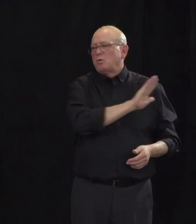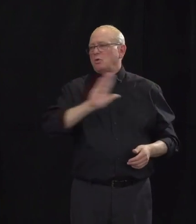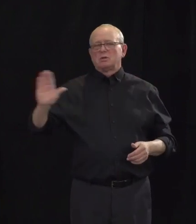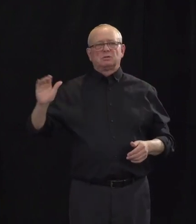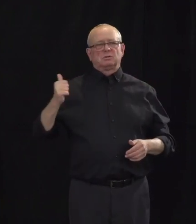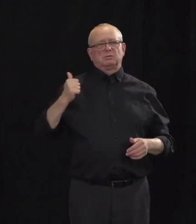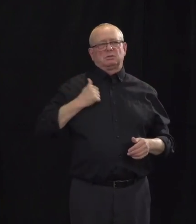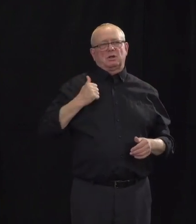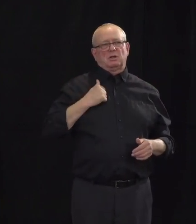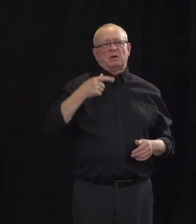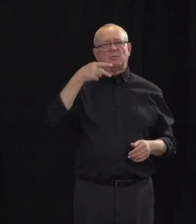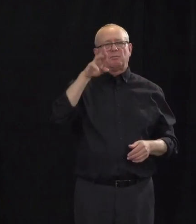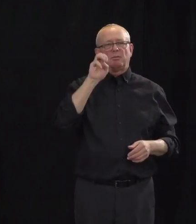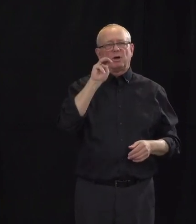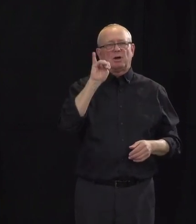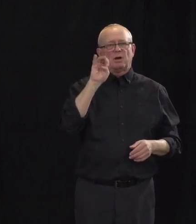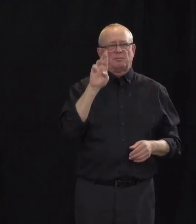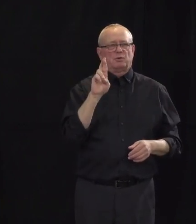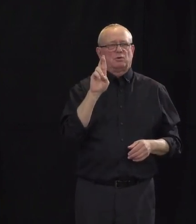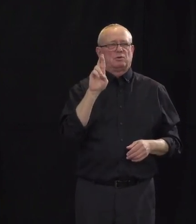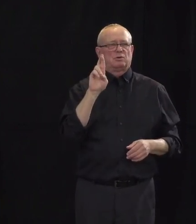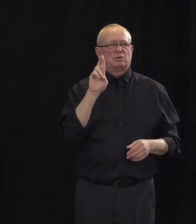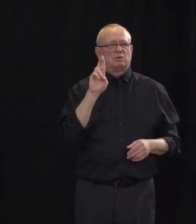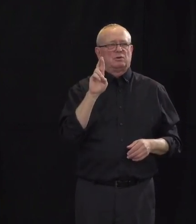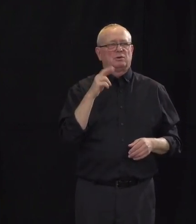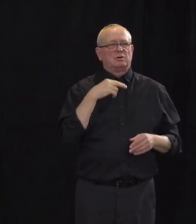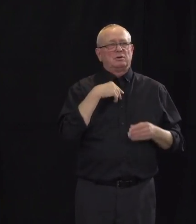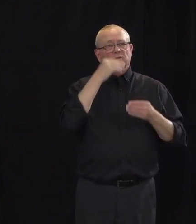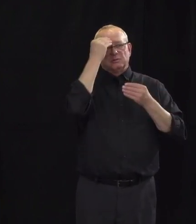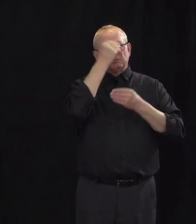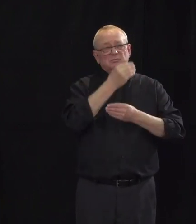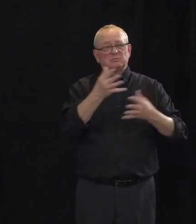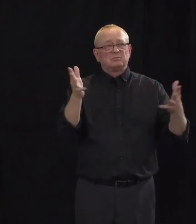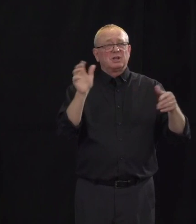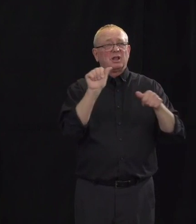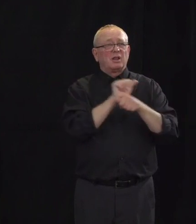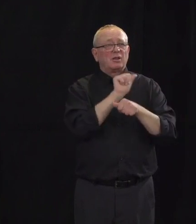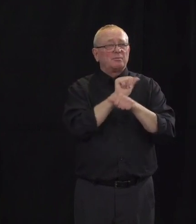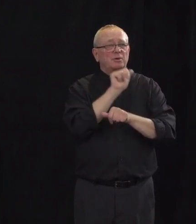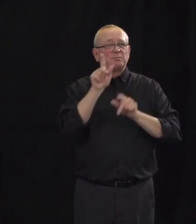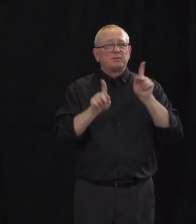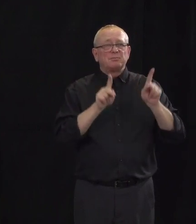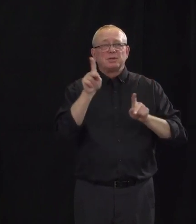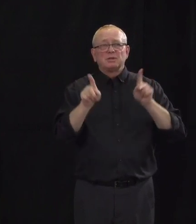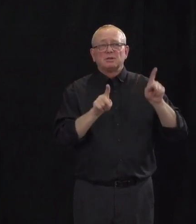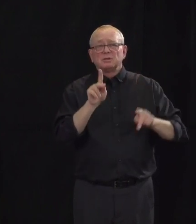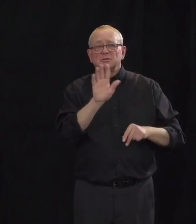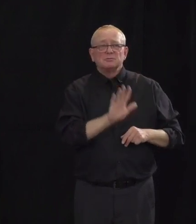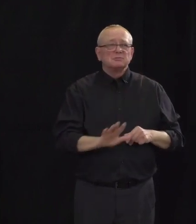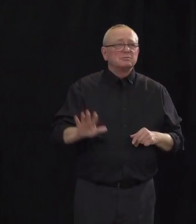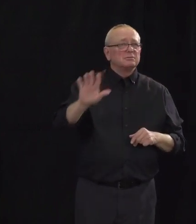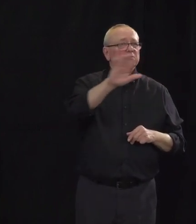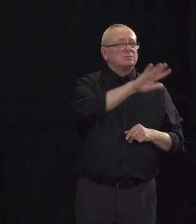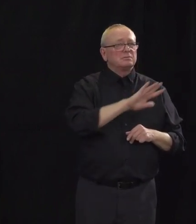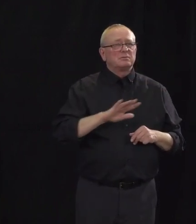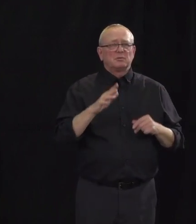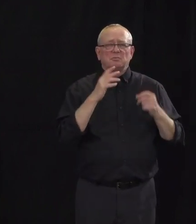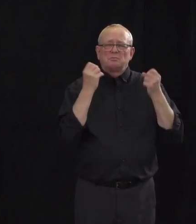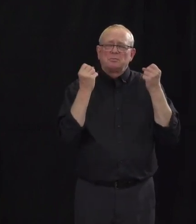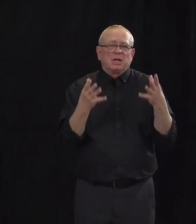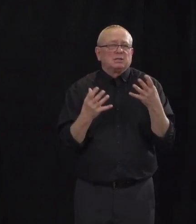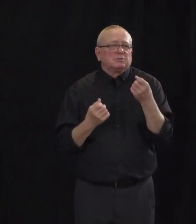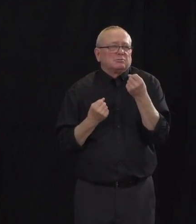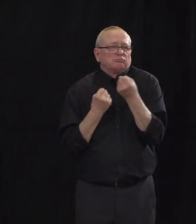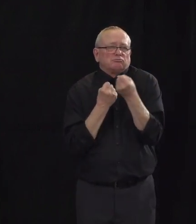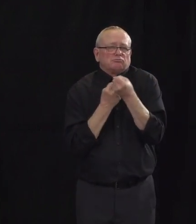I am to hear profound expressions of support and solidarity for this province, given that we're not just going through the COVID